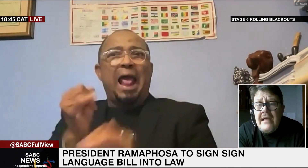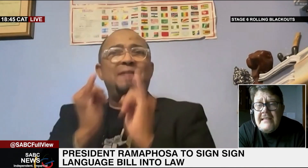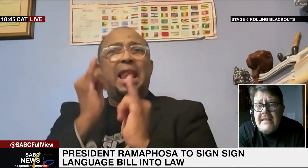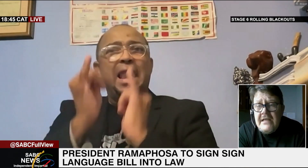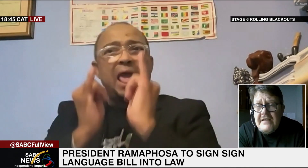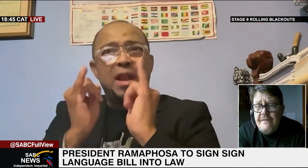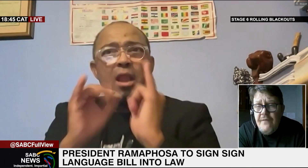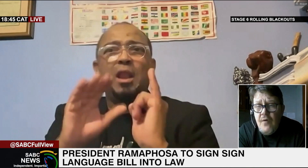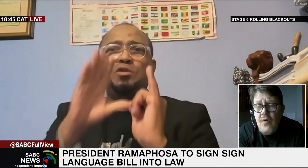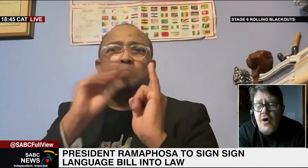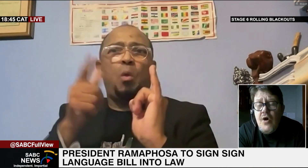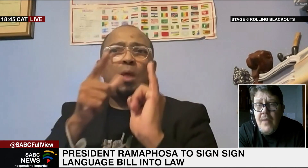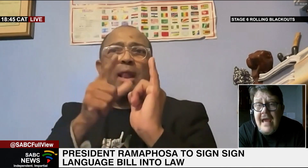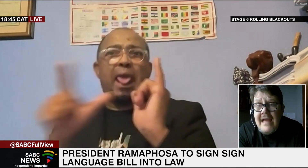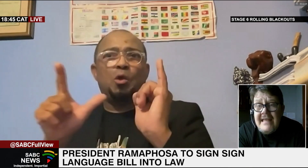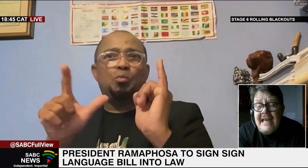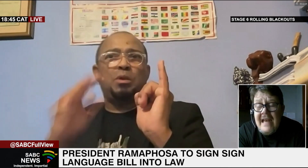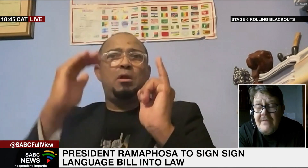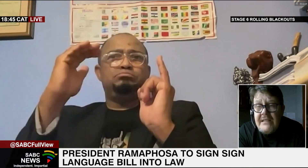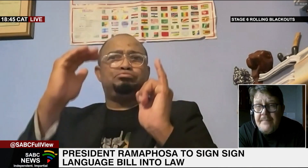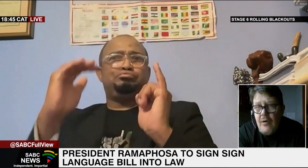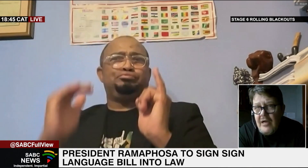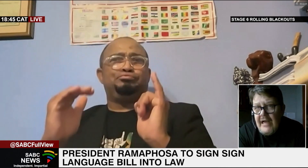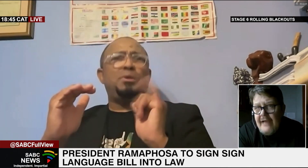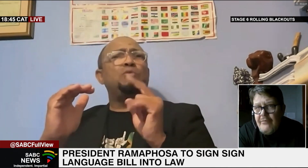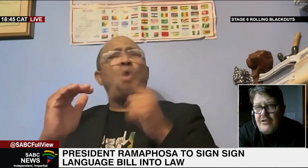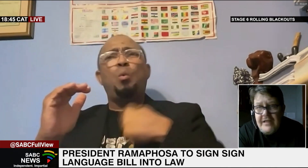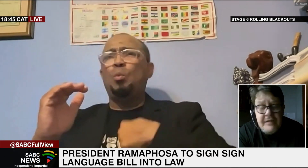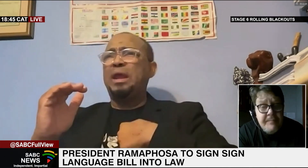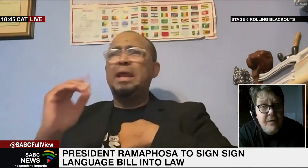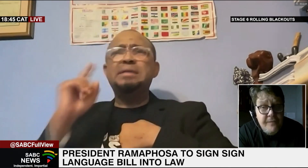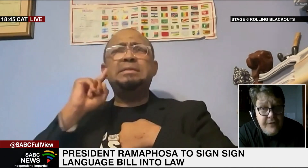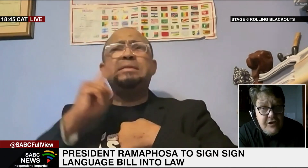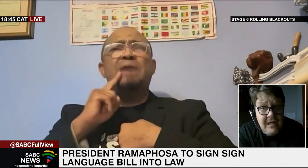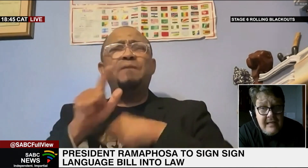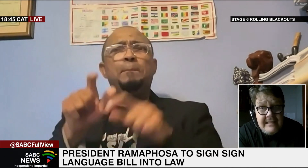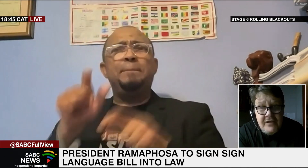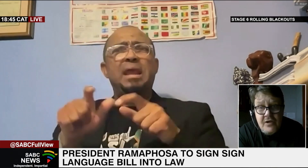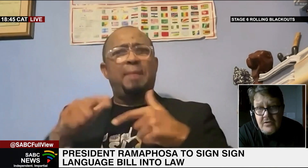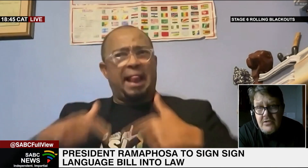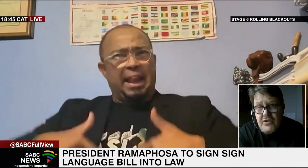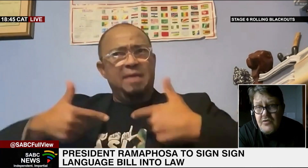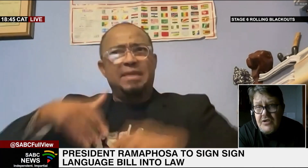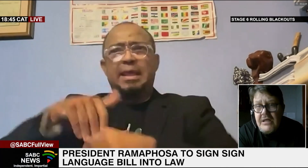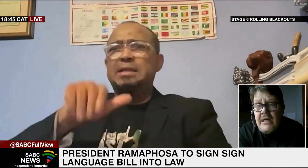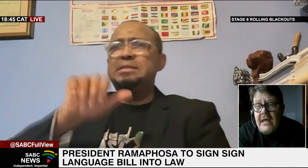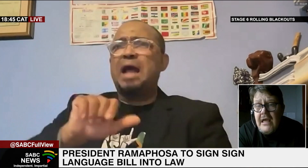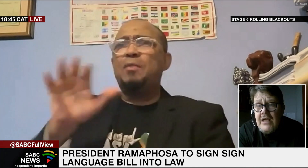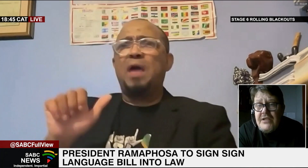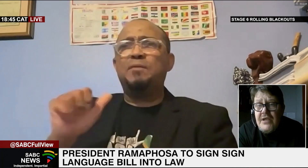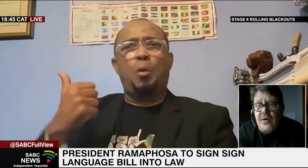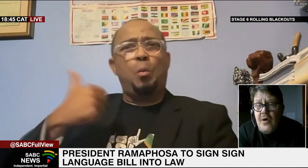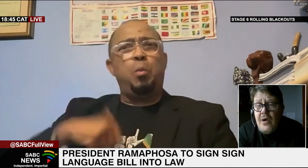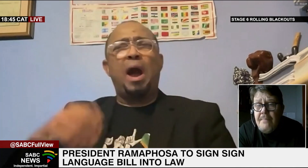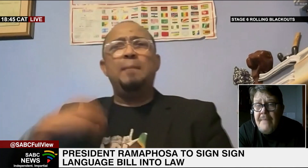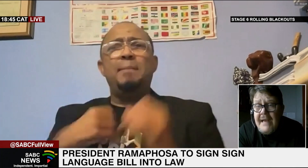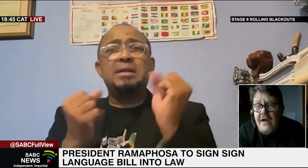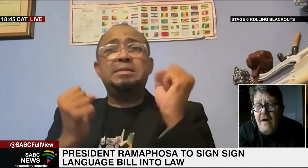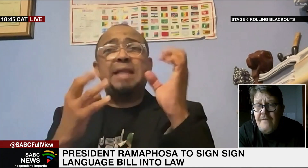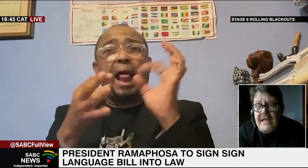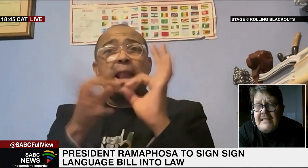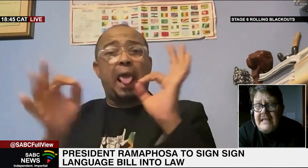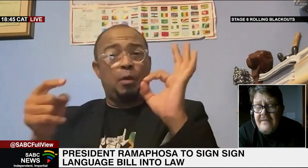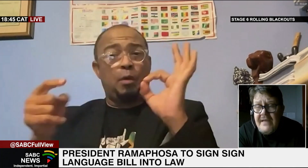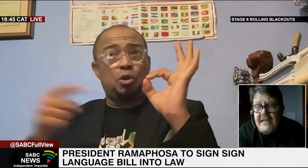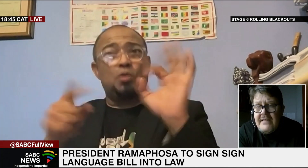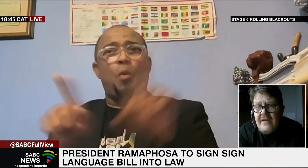in 1994, we had 11 spoken language that has been officialized in the Constitution. So many